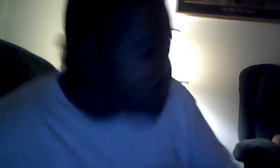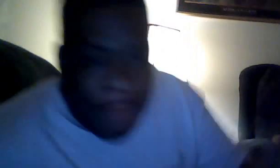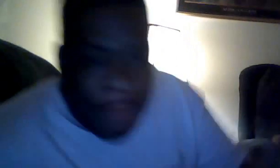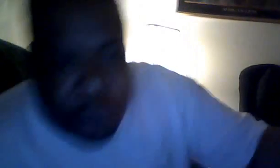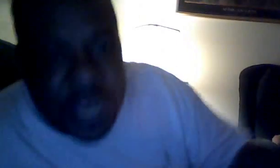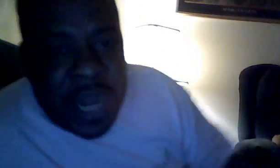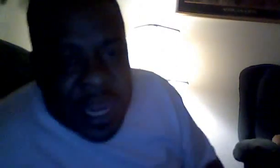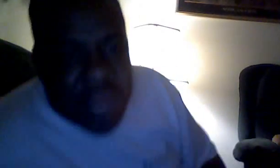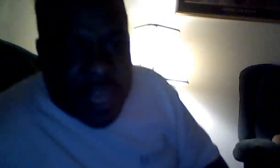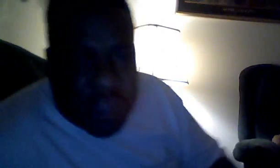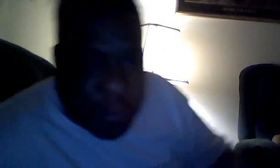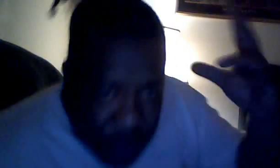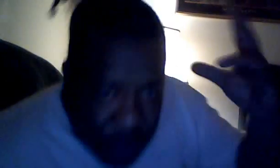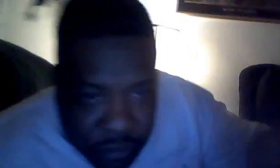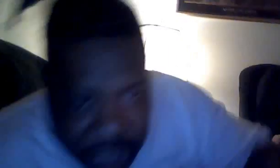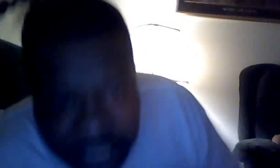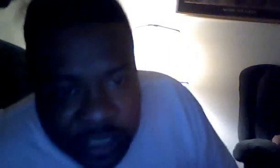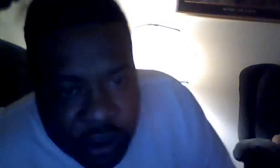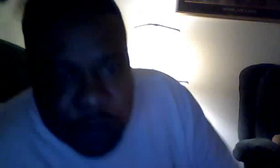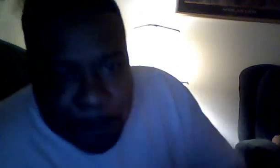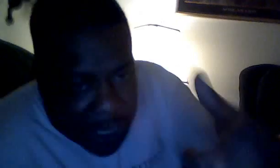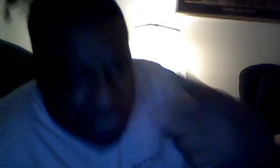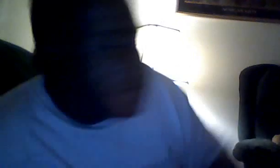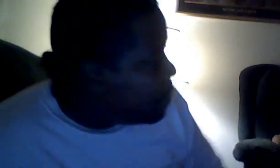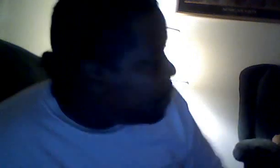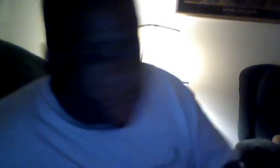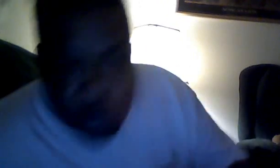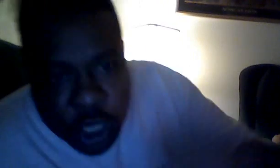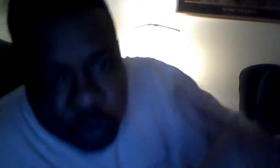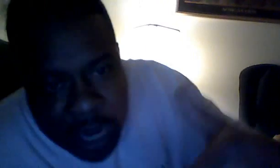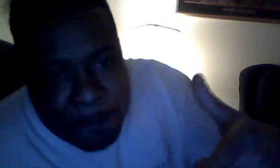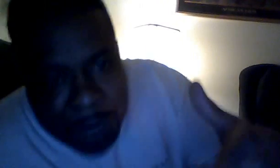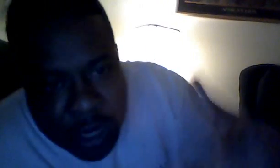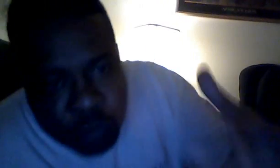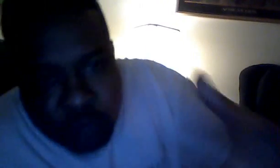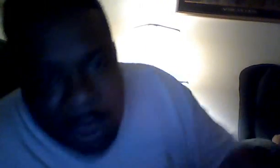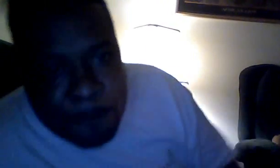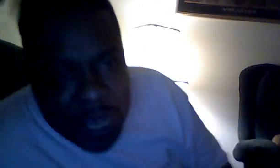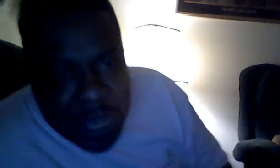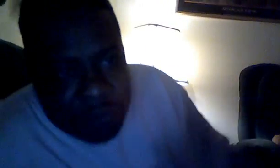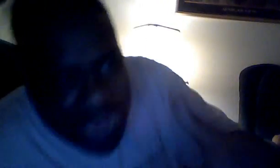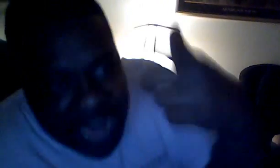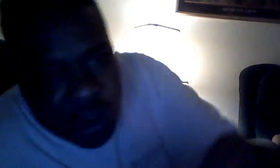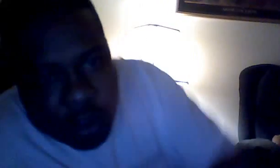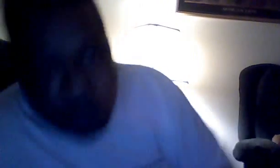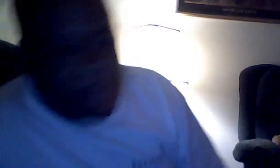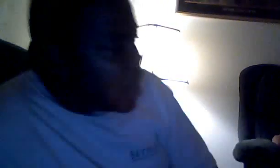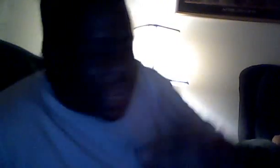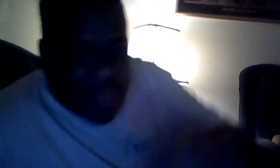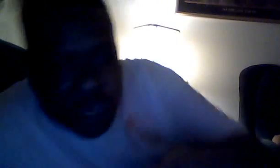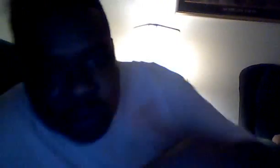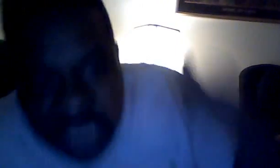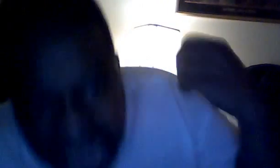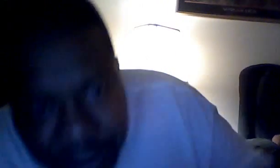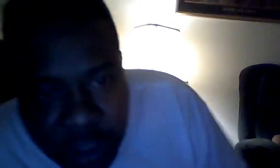I put it out, that nigga put them teams on the beat. With the green beans, red beans, dyed it up. I knock the cabbage off